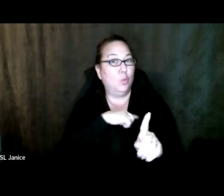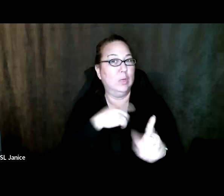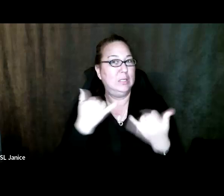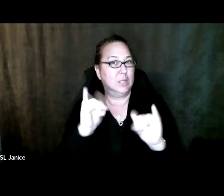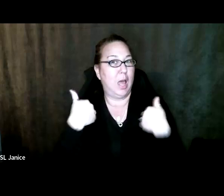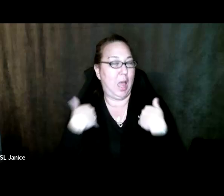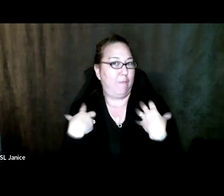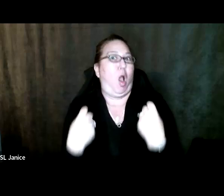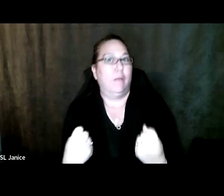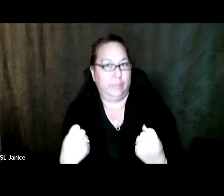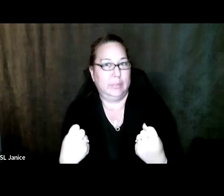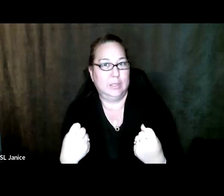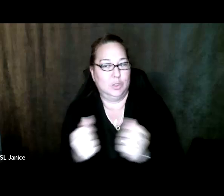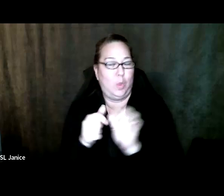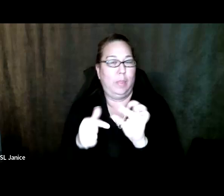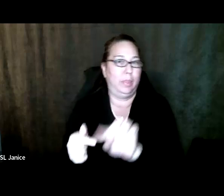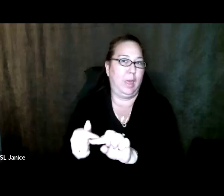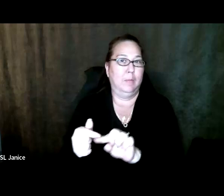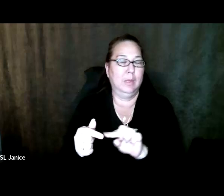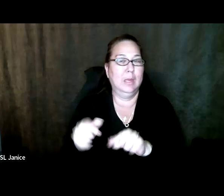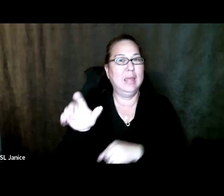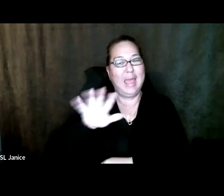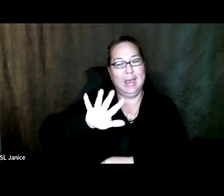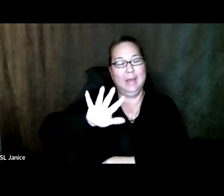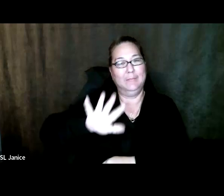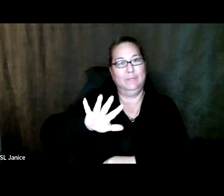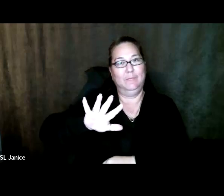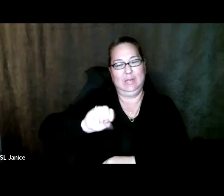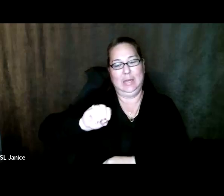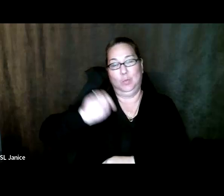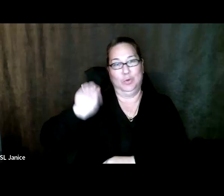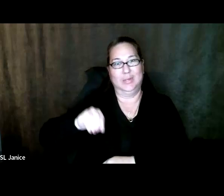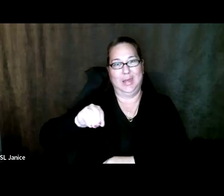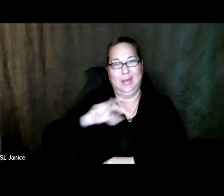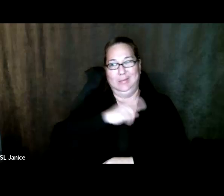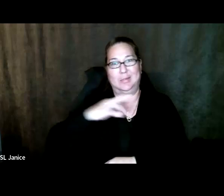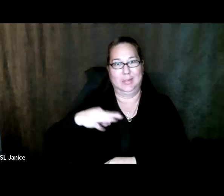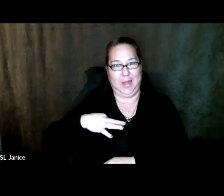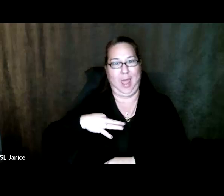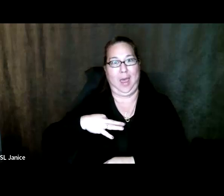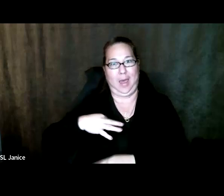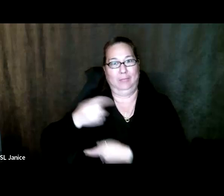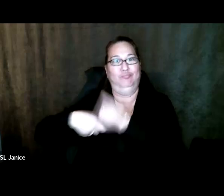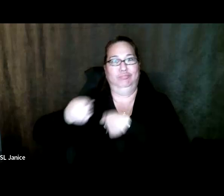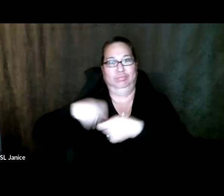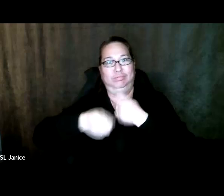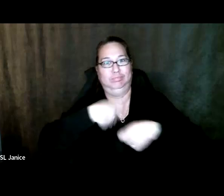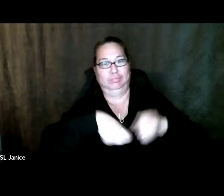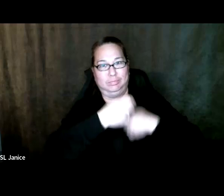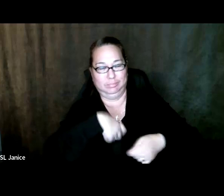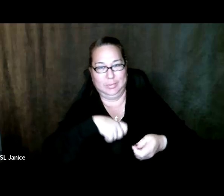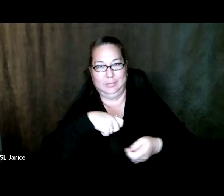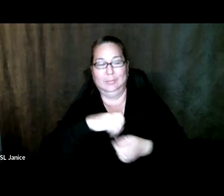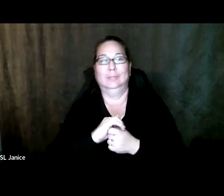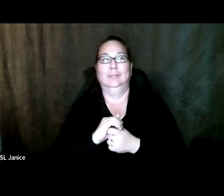a 50% staff turnover, and it was really a case of a veteran staff had brought a turnaround through